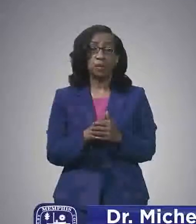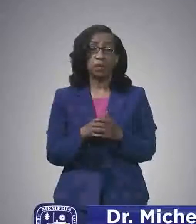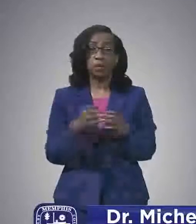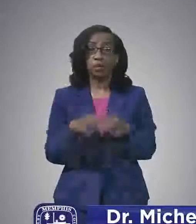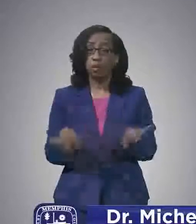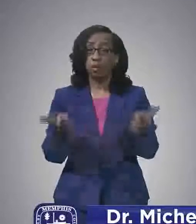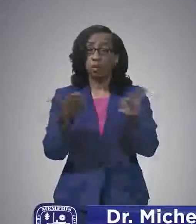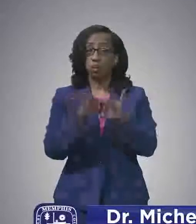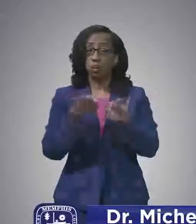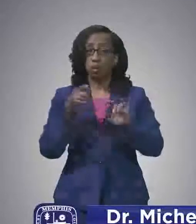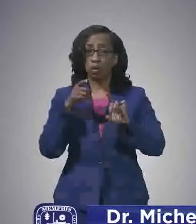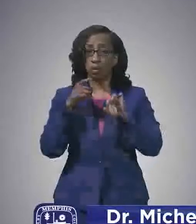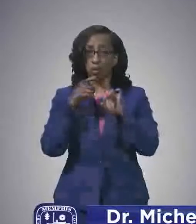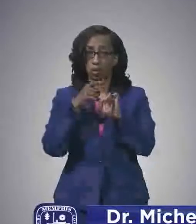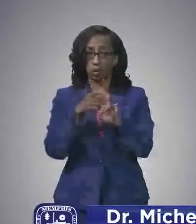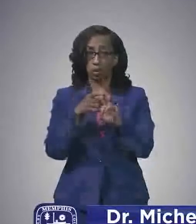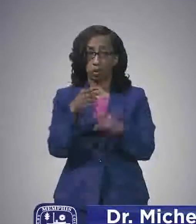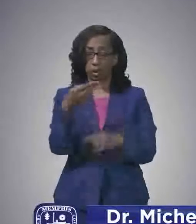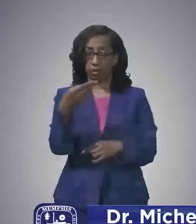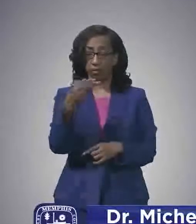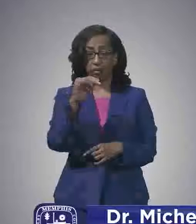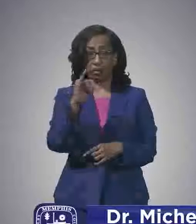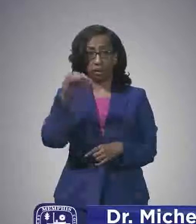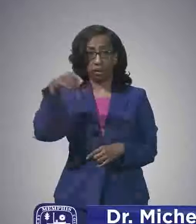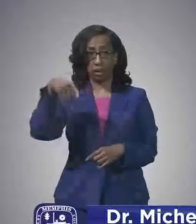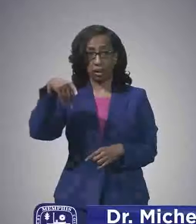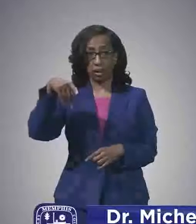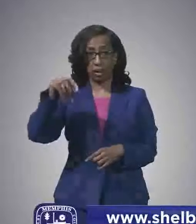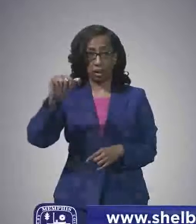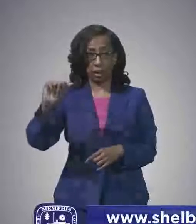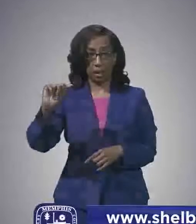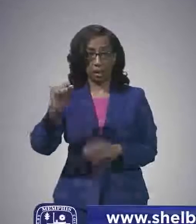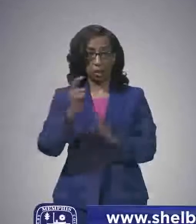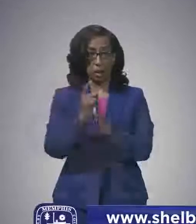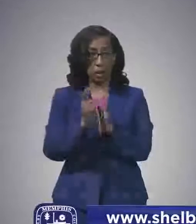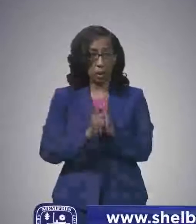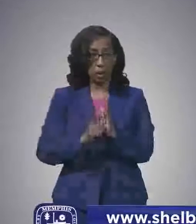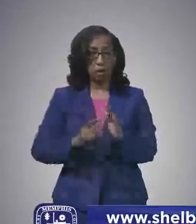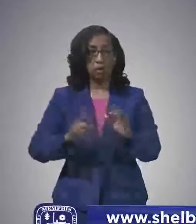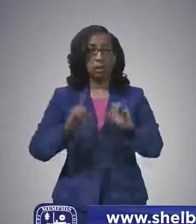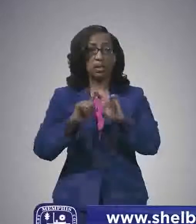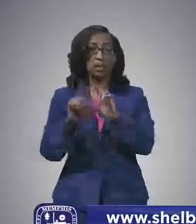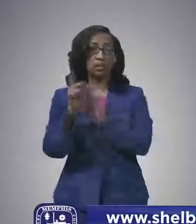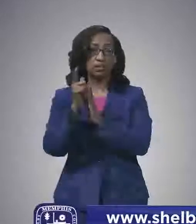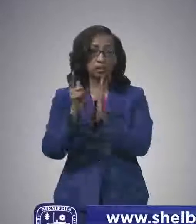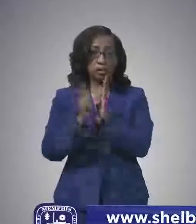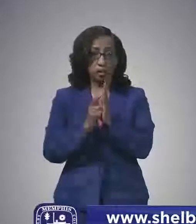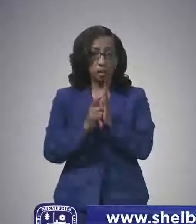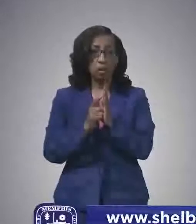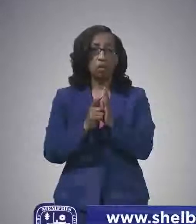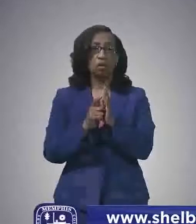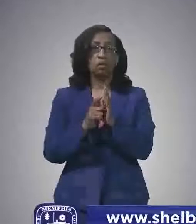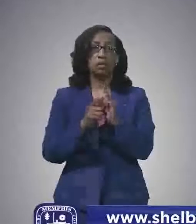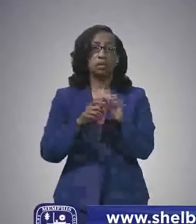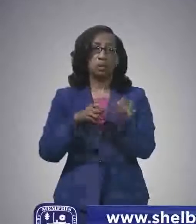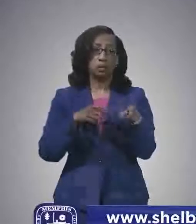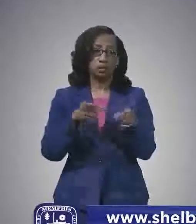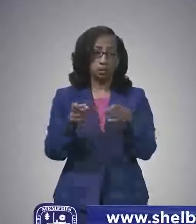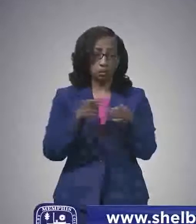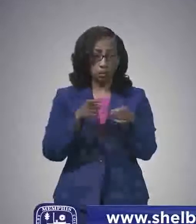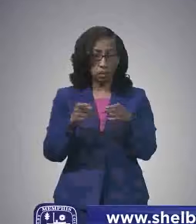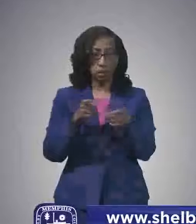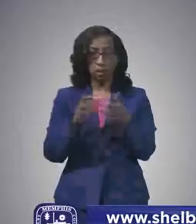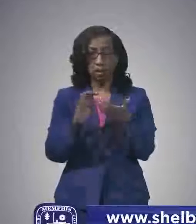are bound by HIPAA laws and by different laws that govern how we collect data and how we report